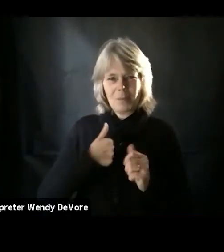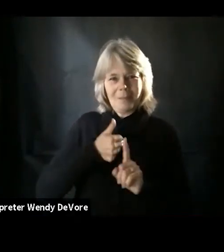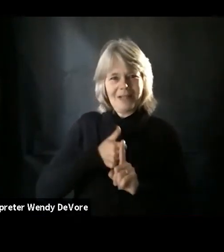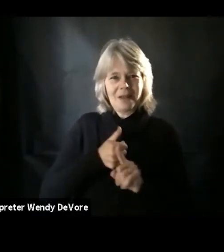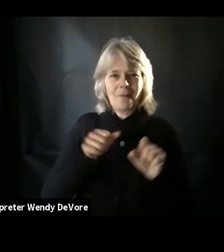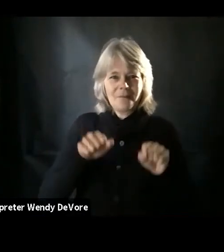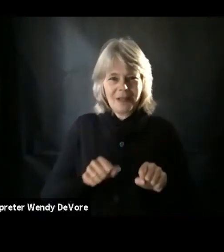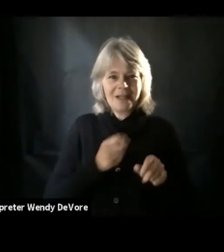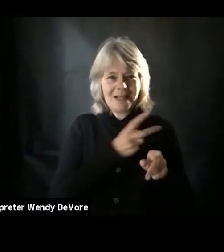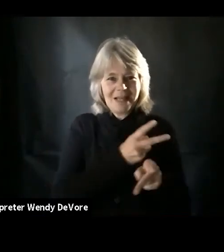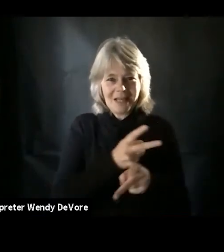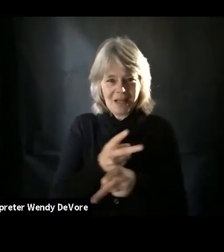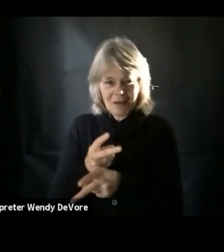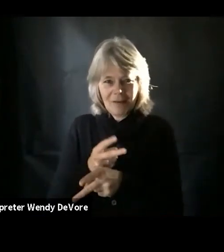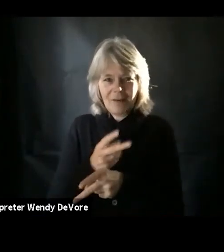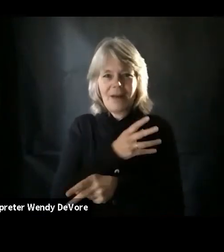and yourself.